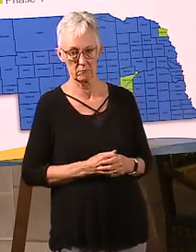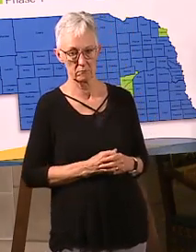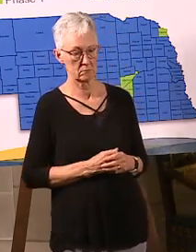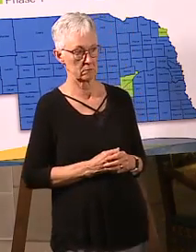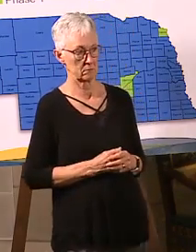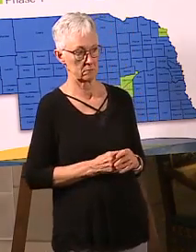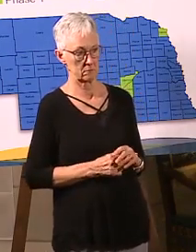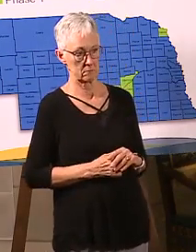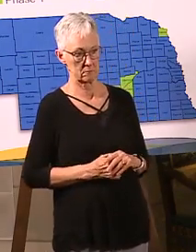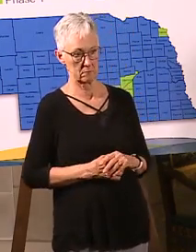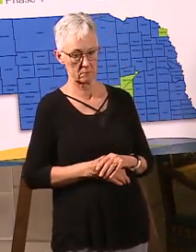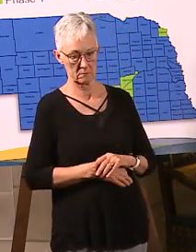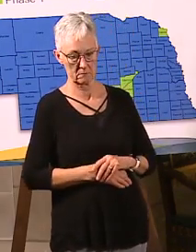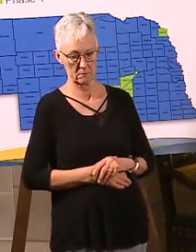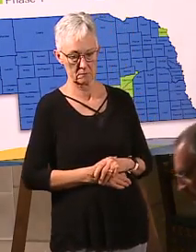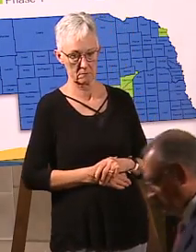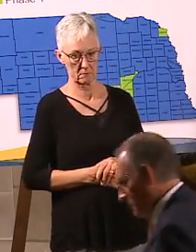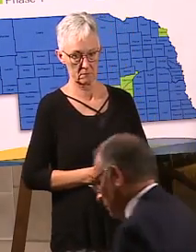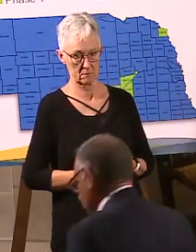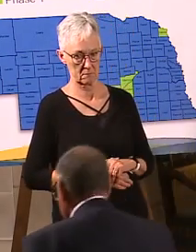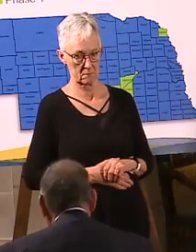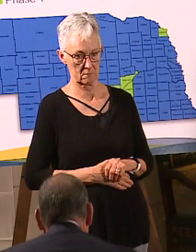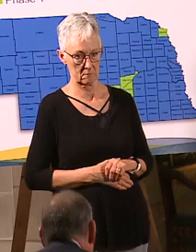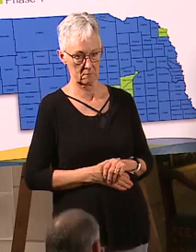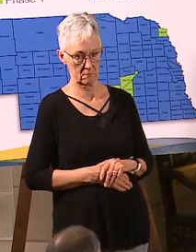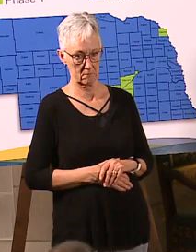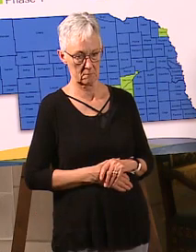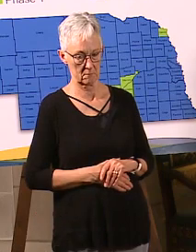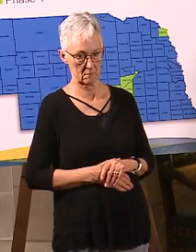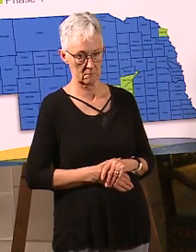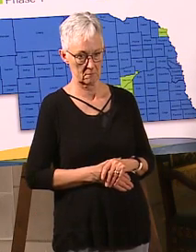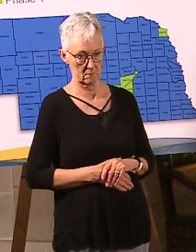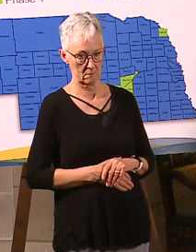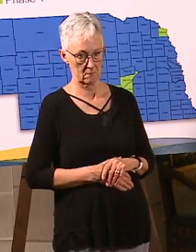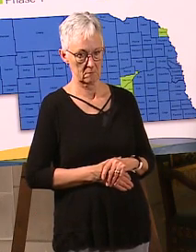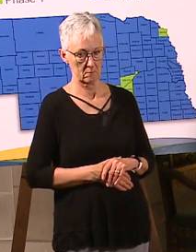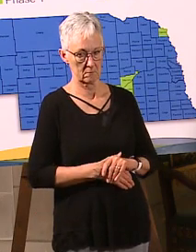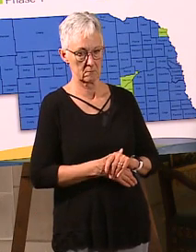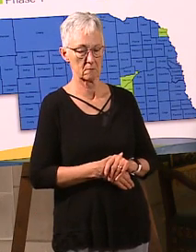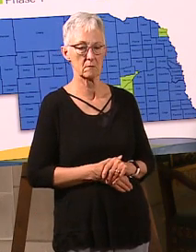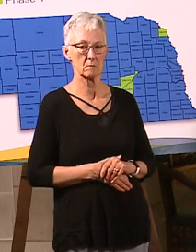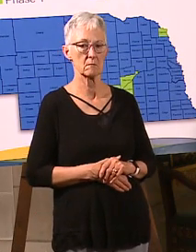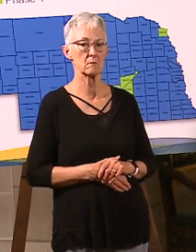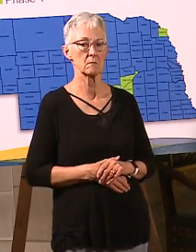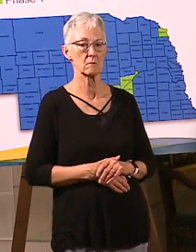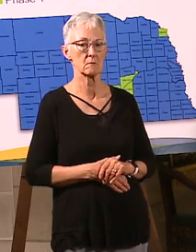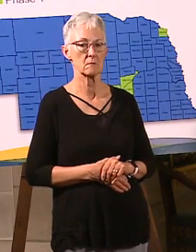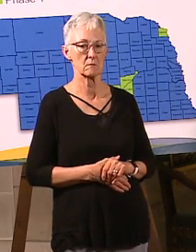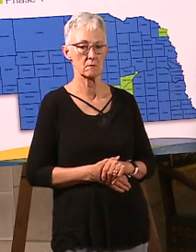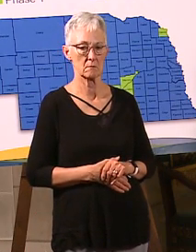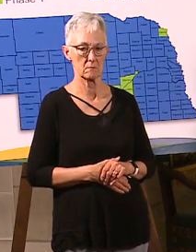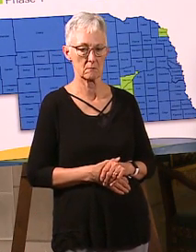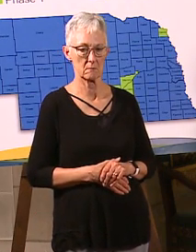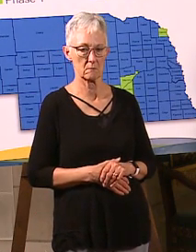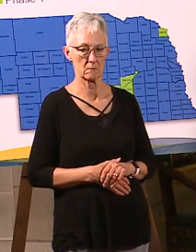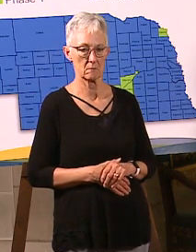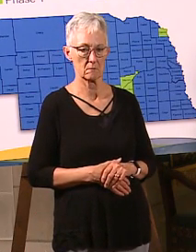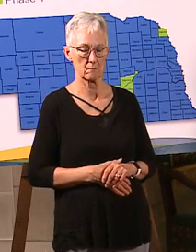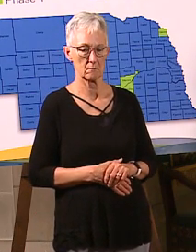Governor, a couple of questions on the statistics you cited from how you work. Yeah. What was the percentage of the population